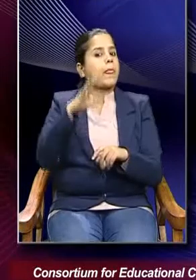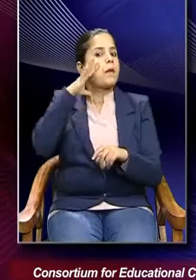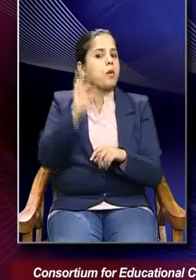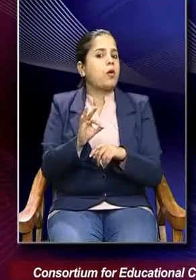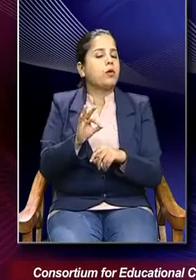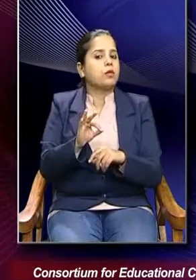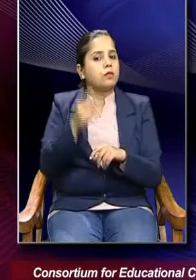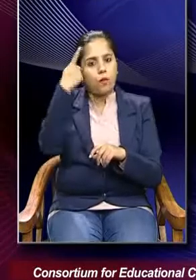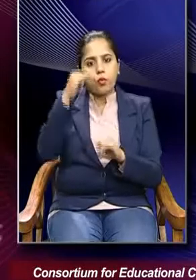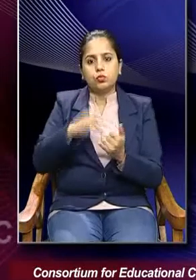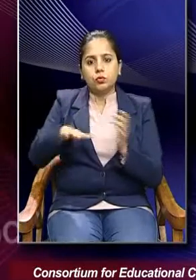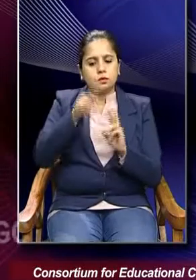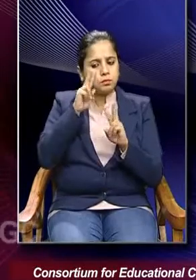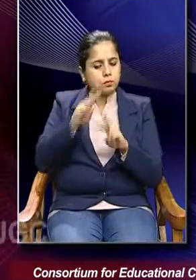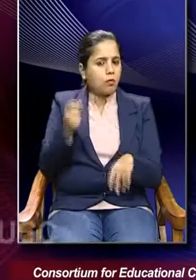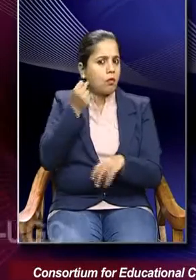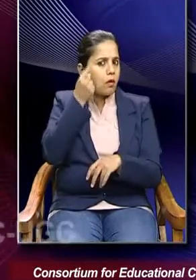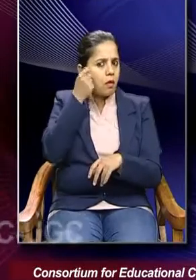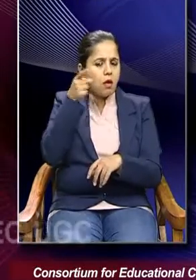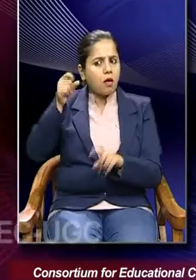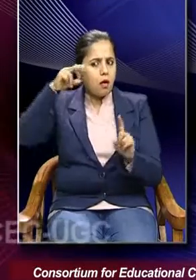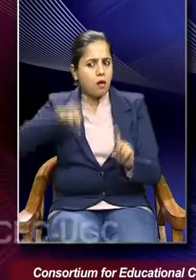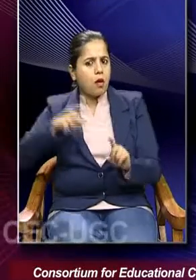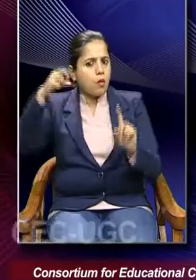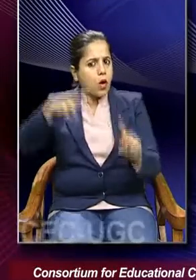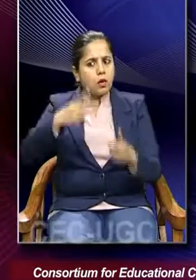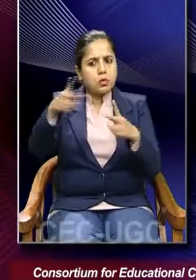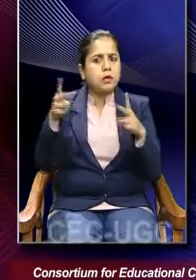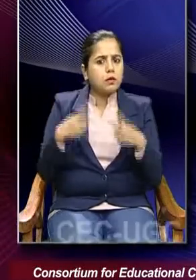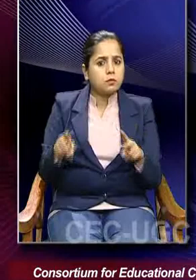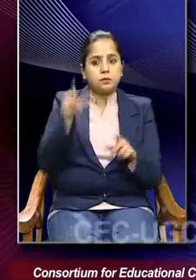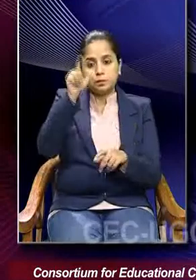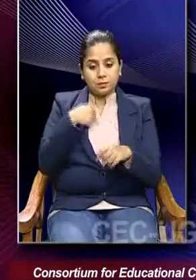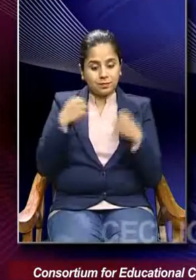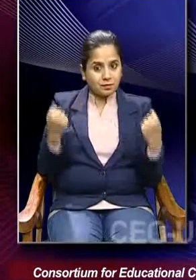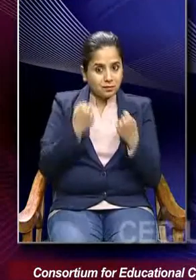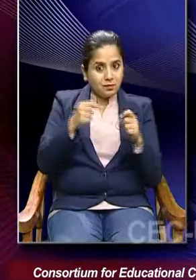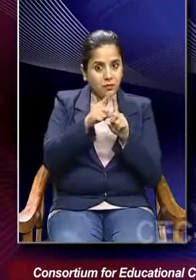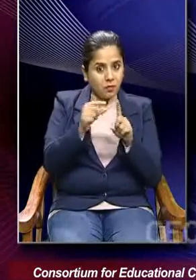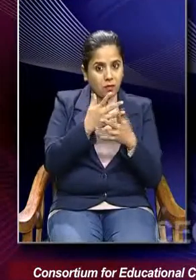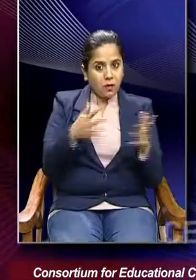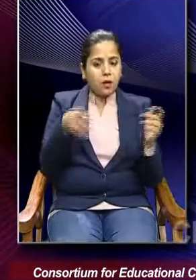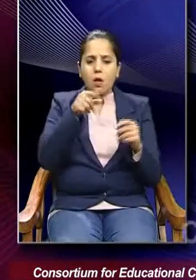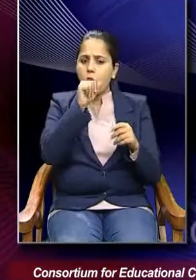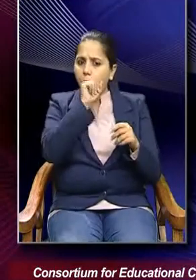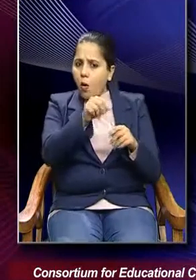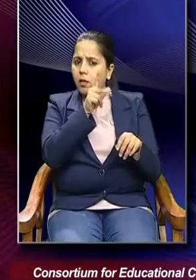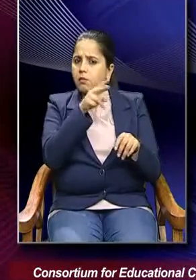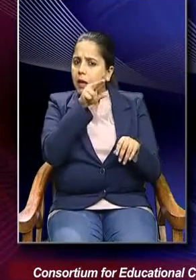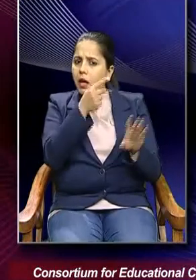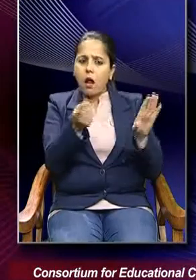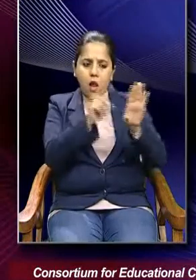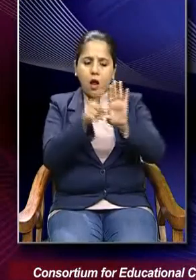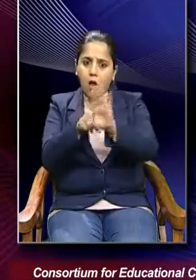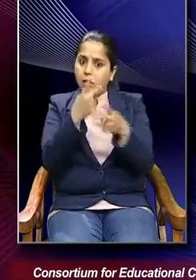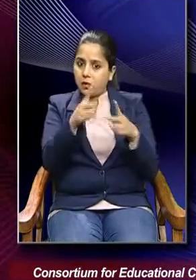for sociologists to understand. Actions to which individual attach subjective meaning. So, when we